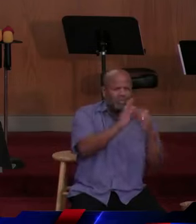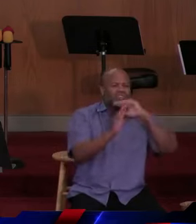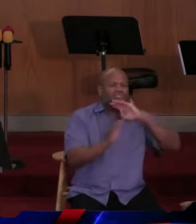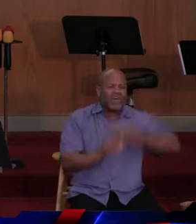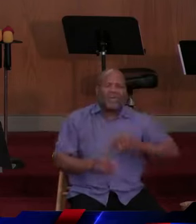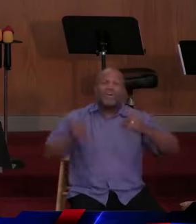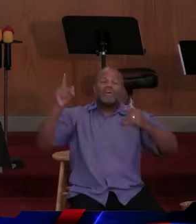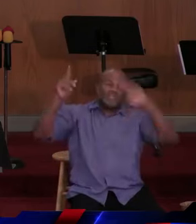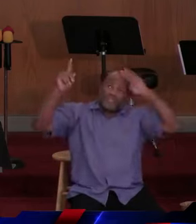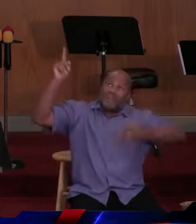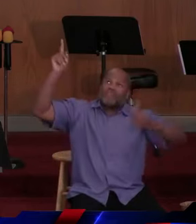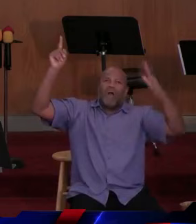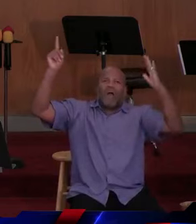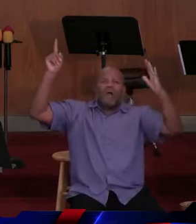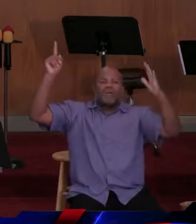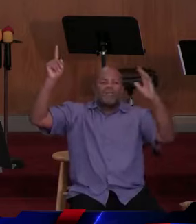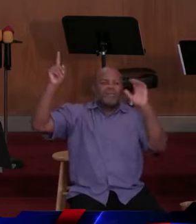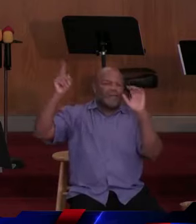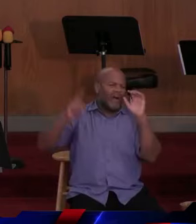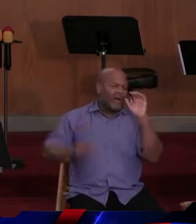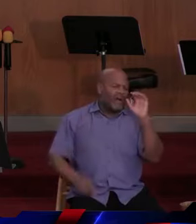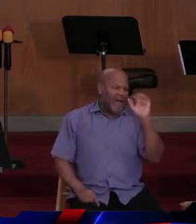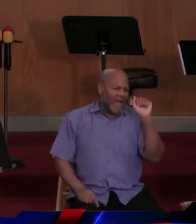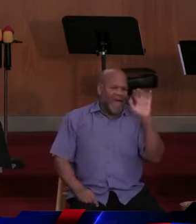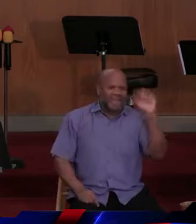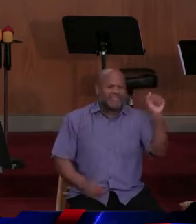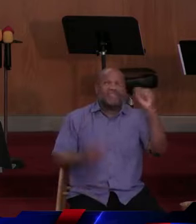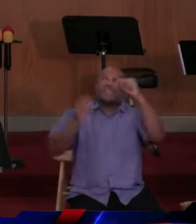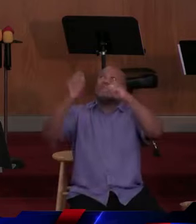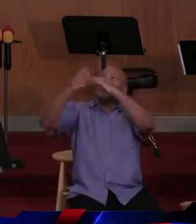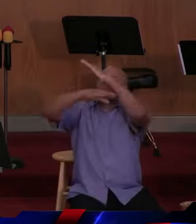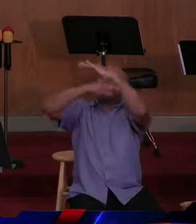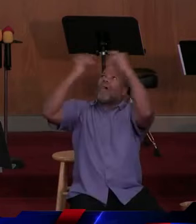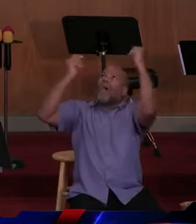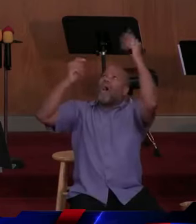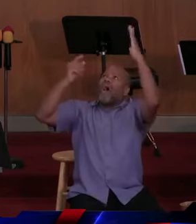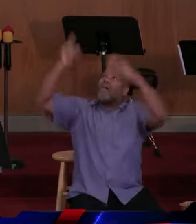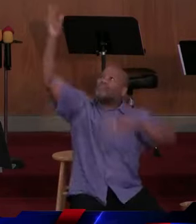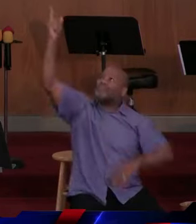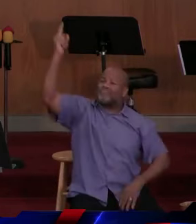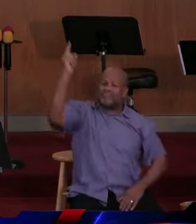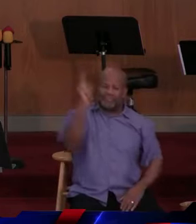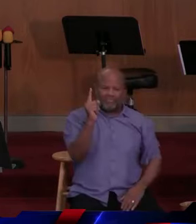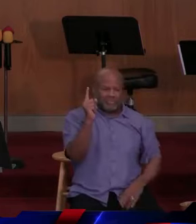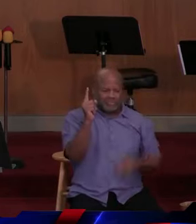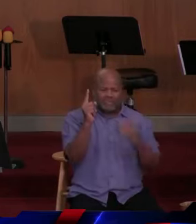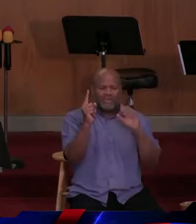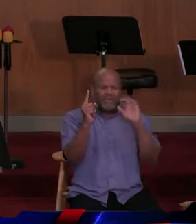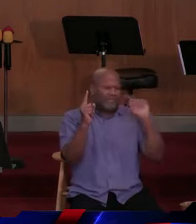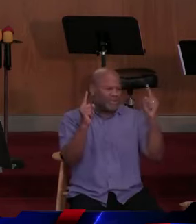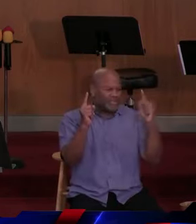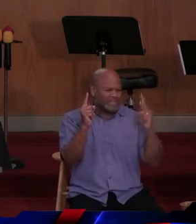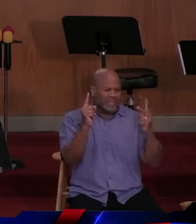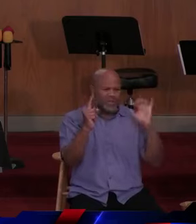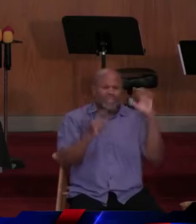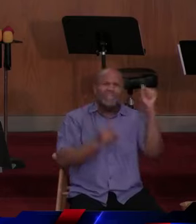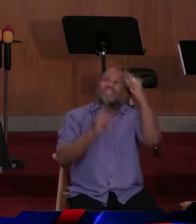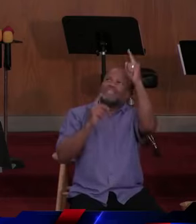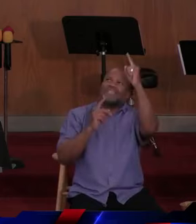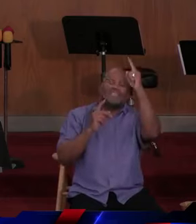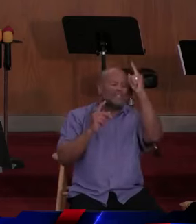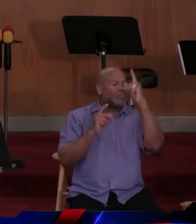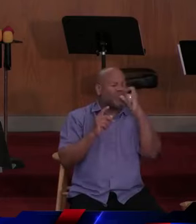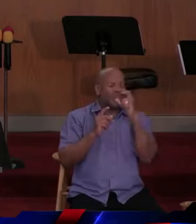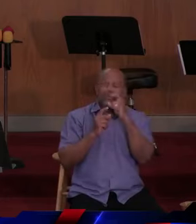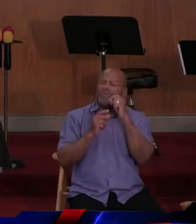of God. Acts says he's the ascended Lord. Romans wants you to know he's the justifier. 1st, 2nd Corinthians says he's the one that